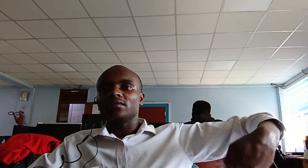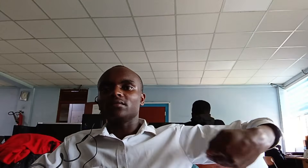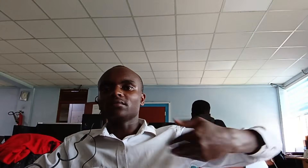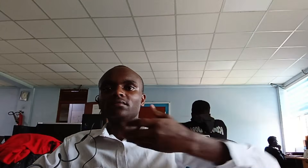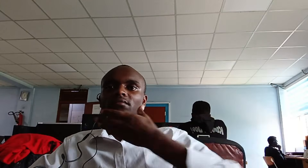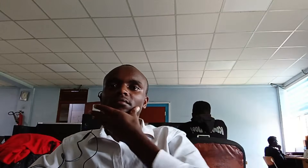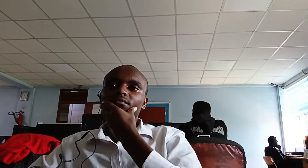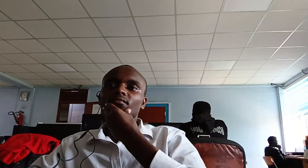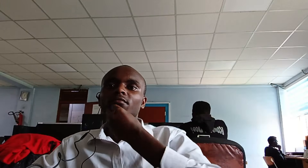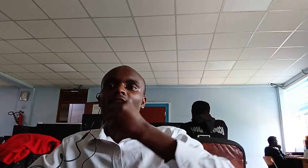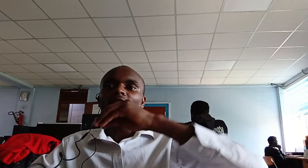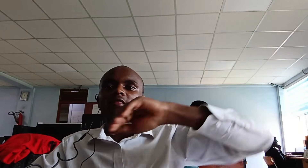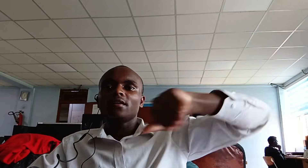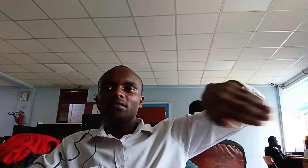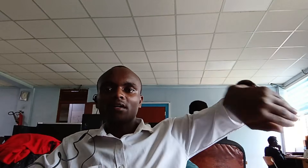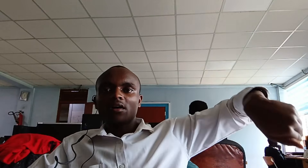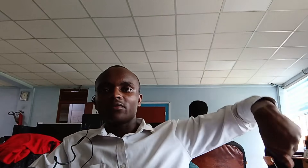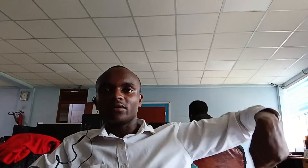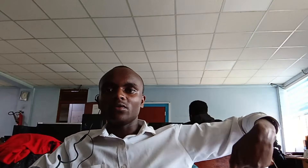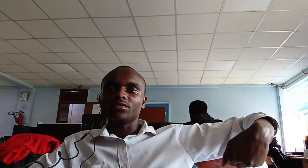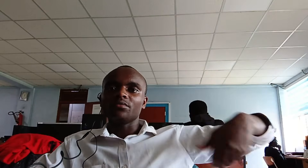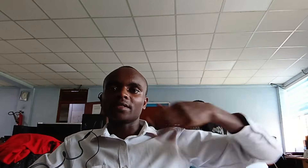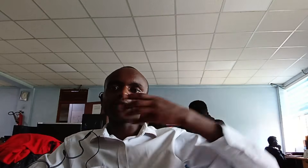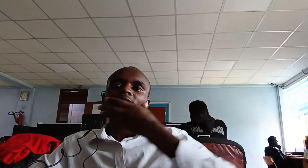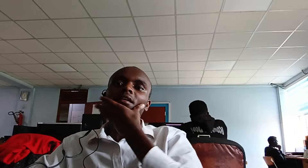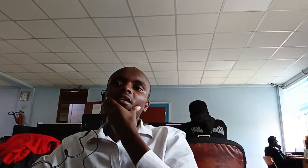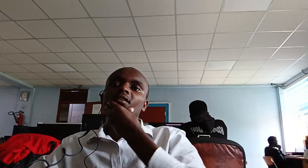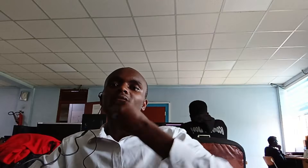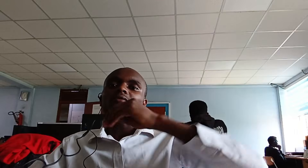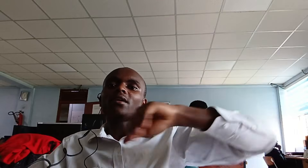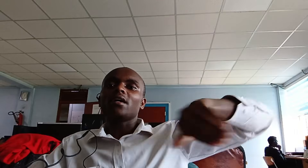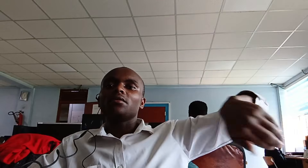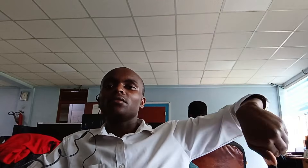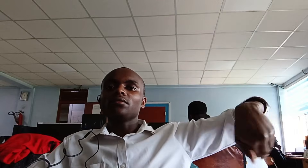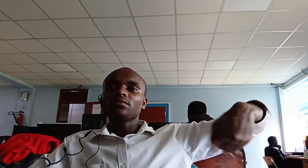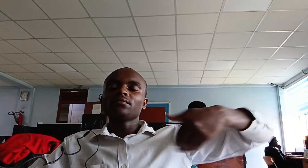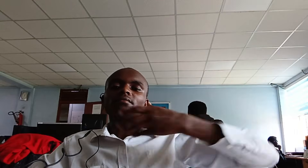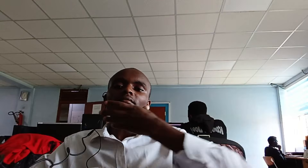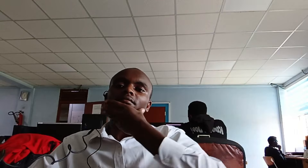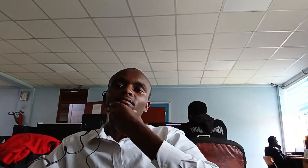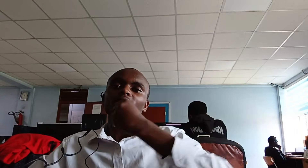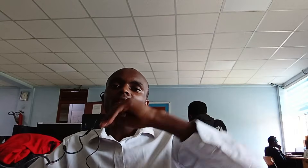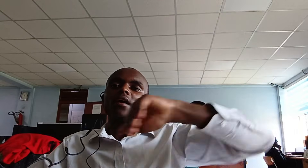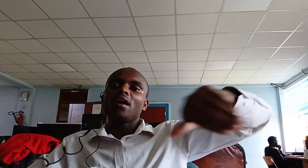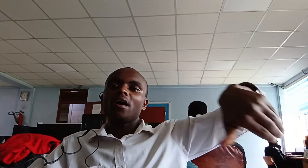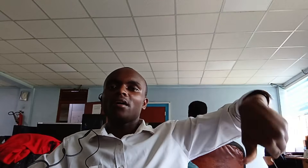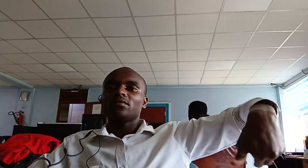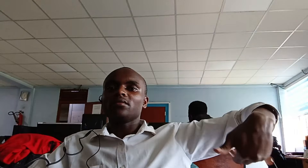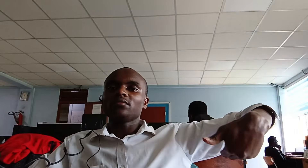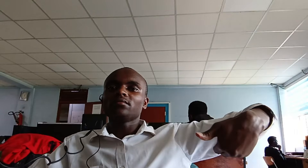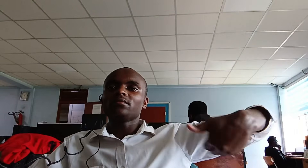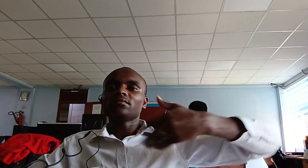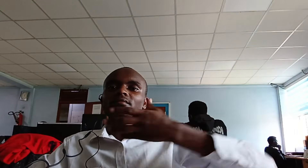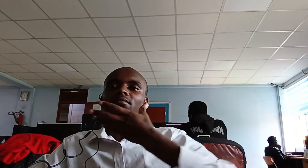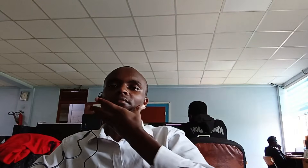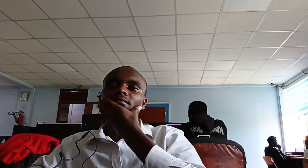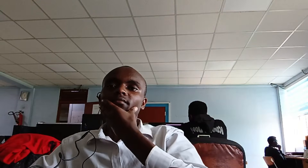uncle, father, huko nyuma. So uncle, uncle,